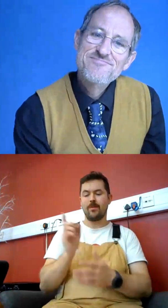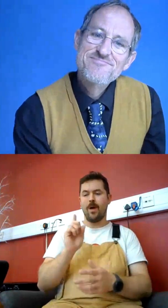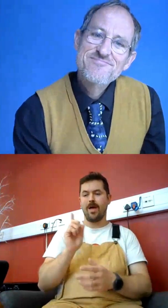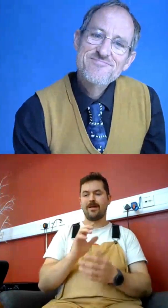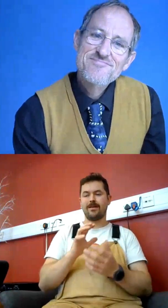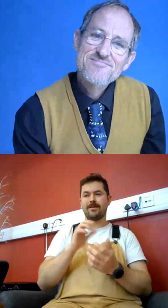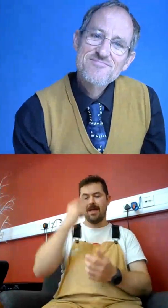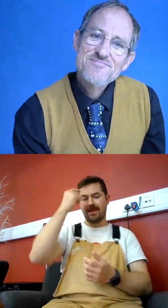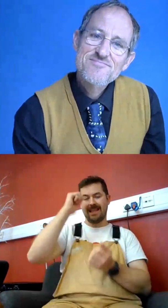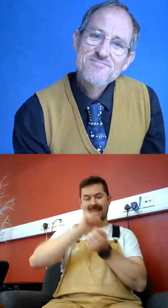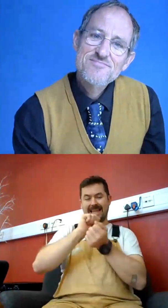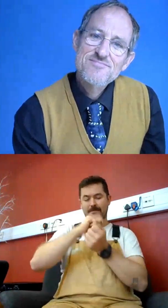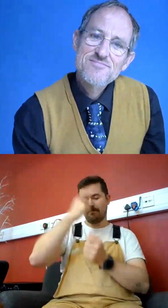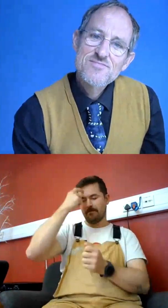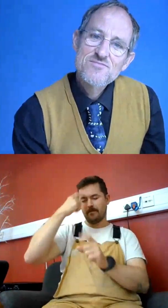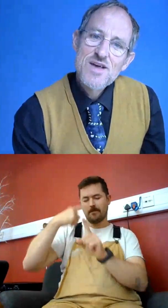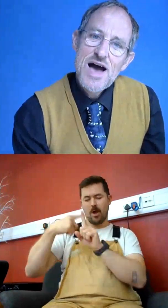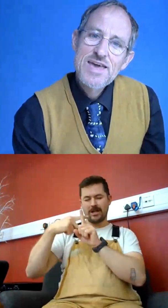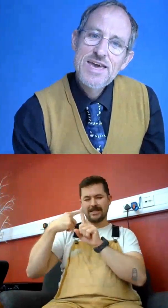I